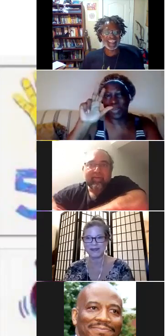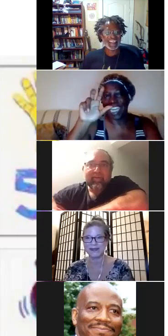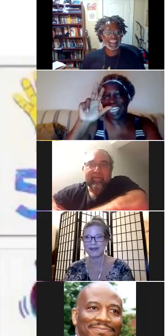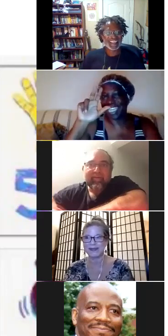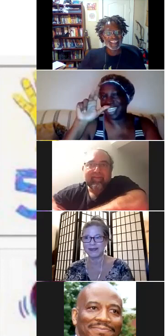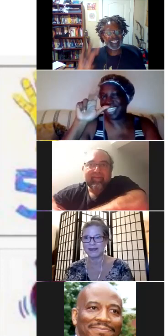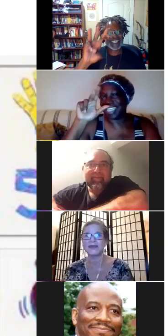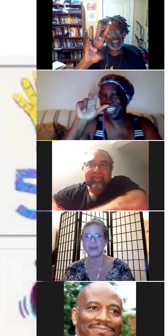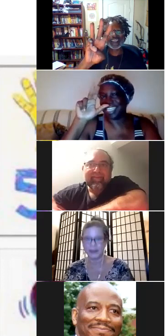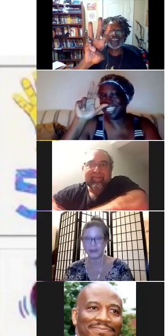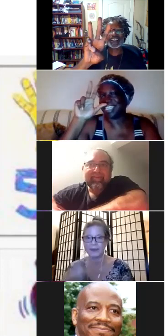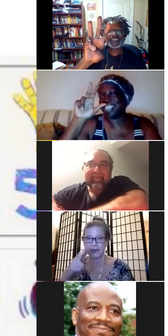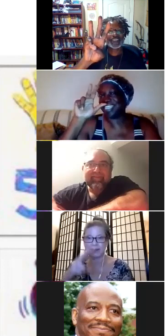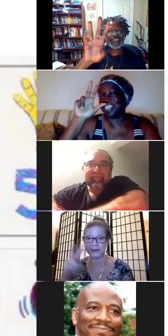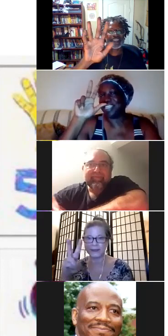23.